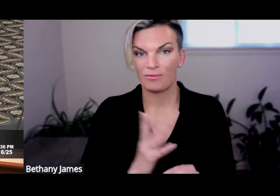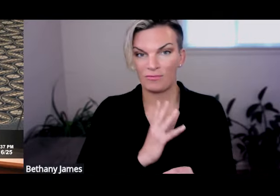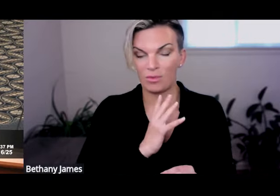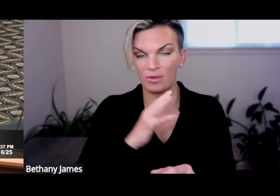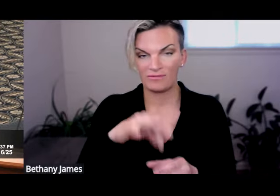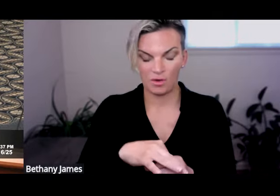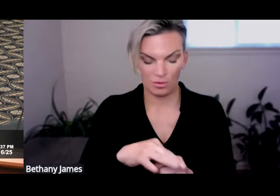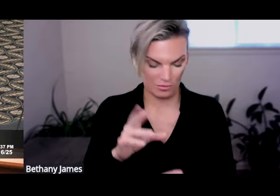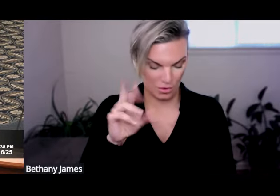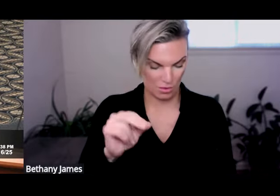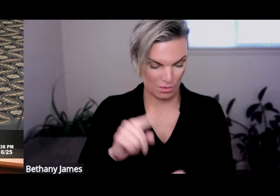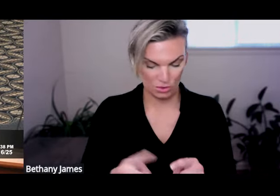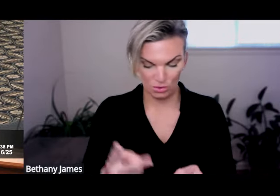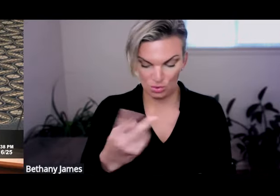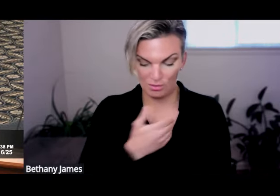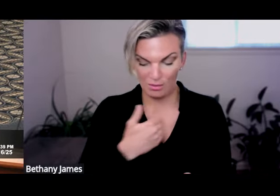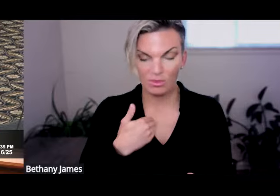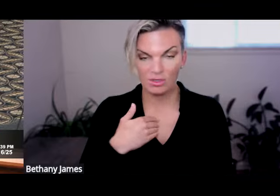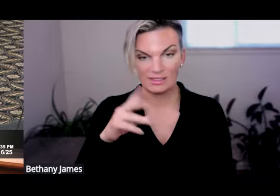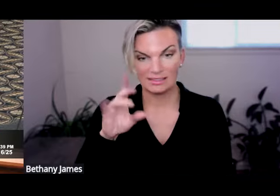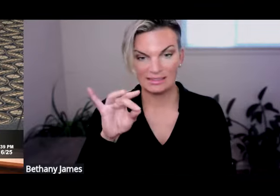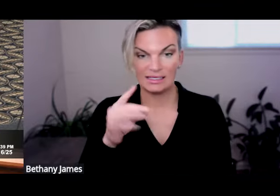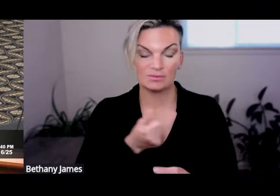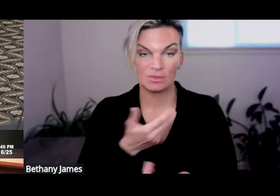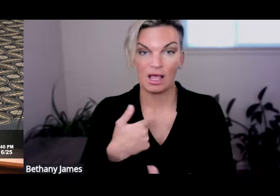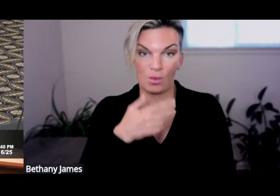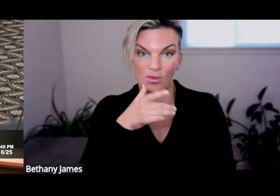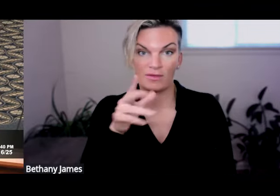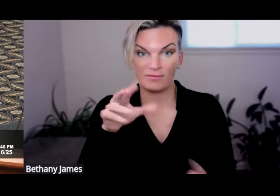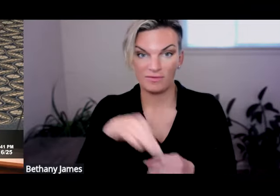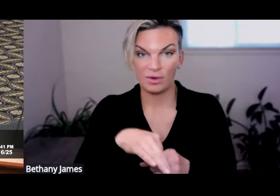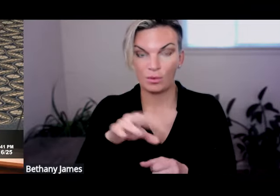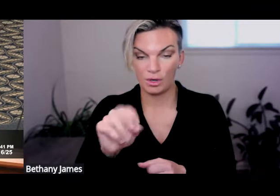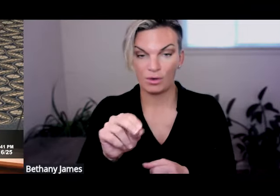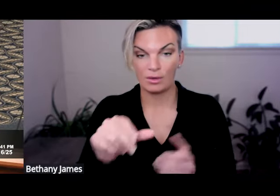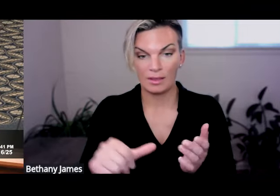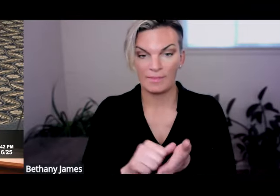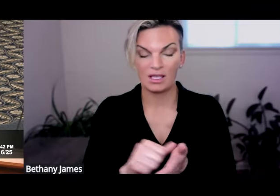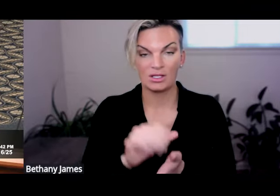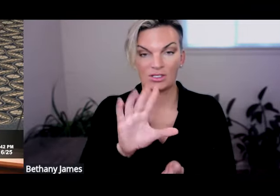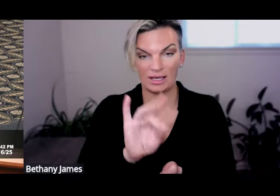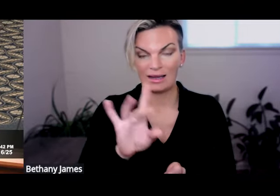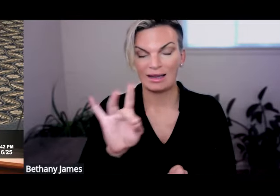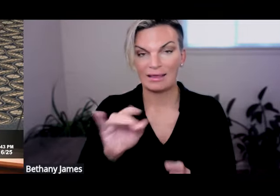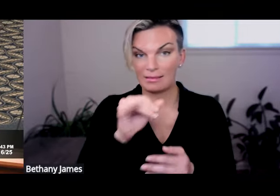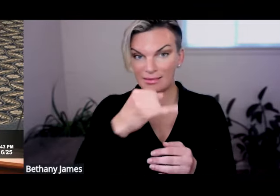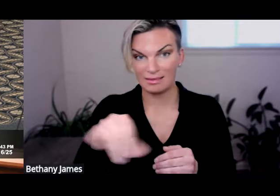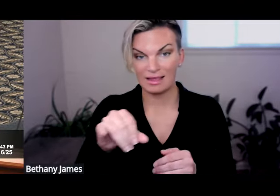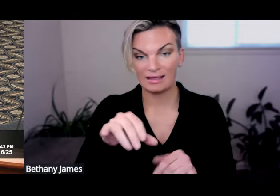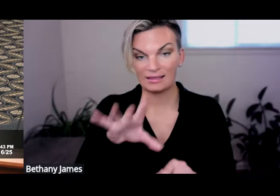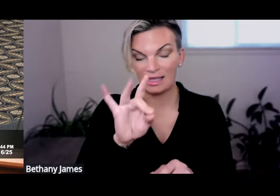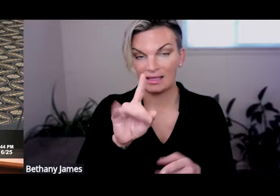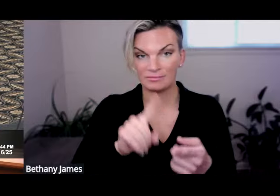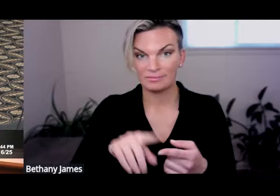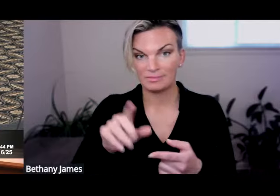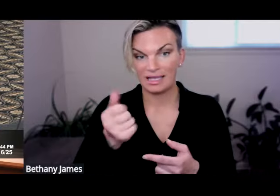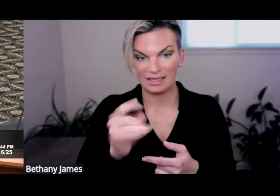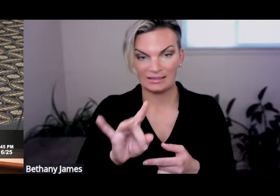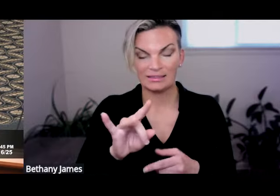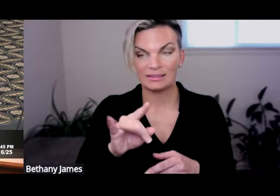But two members of the board did express, I will vote no. This is on page 88, lines 8 to 18 of the transcript.